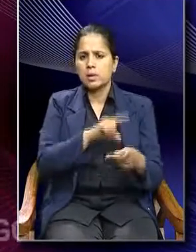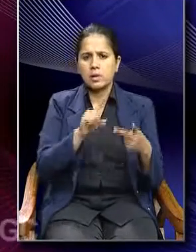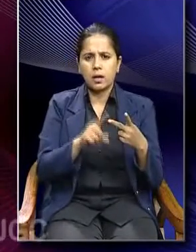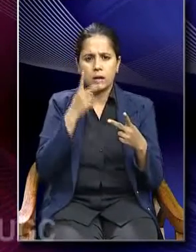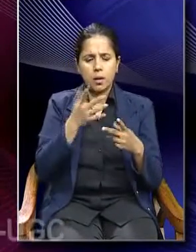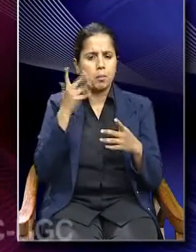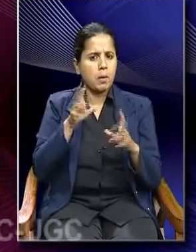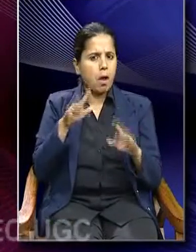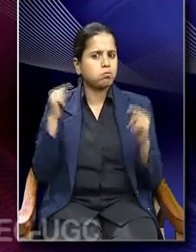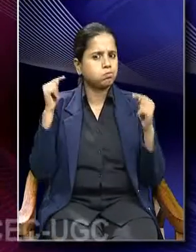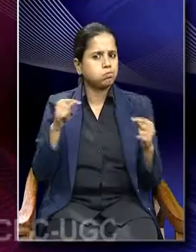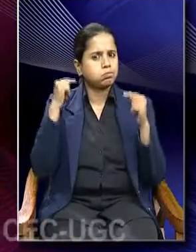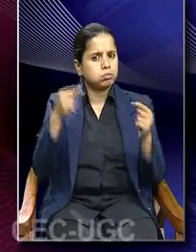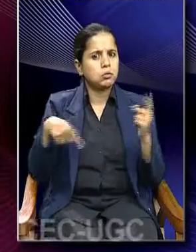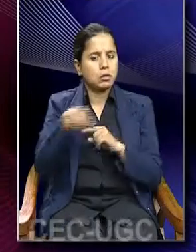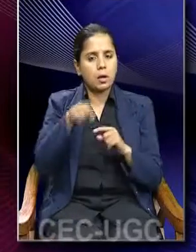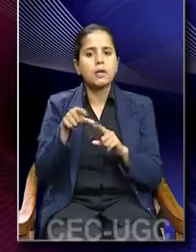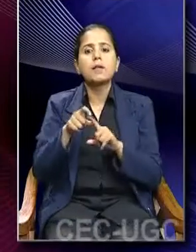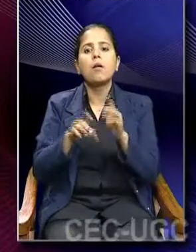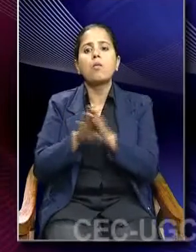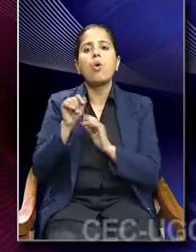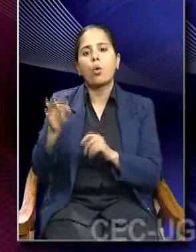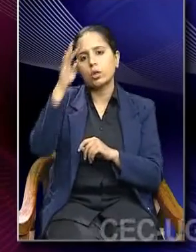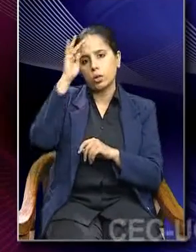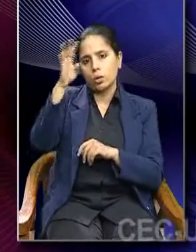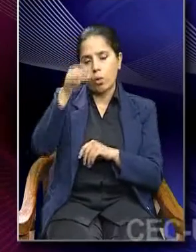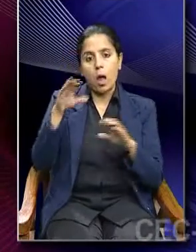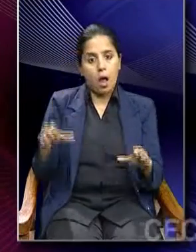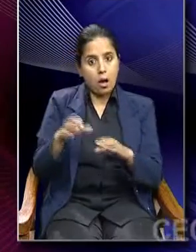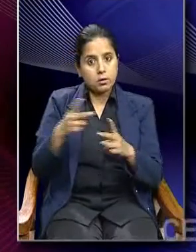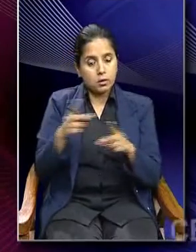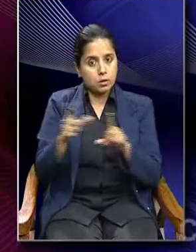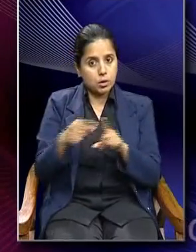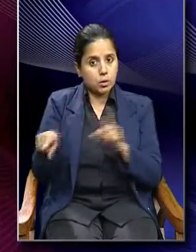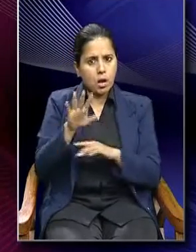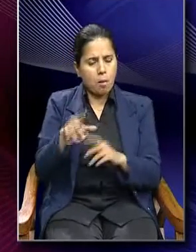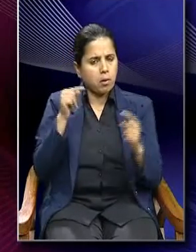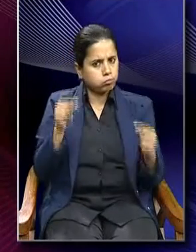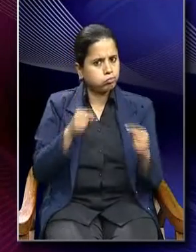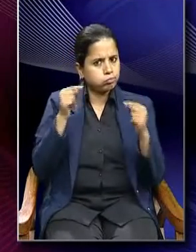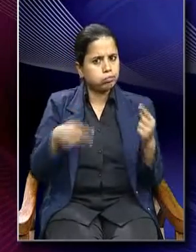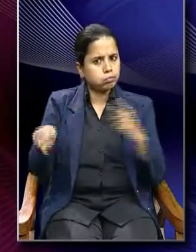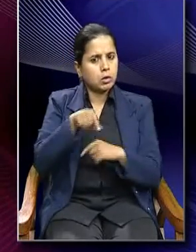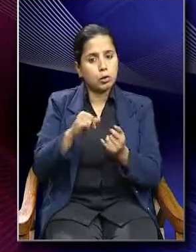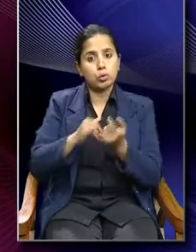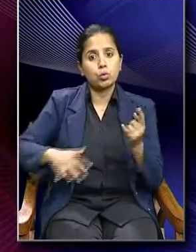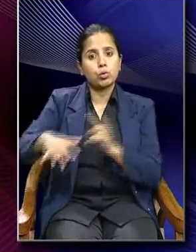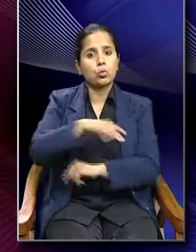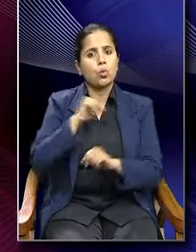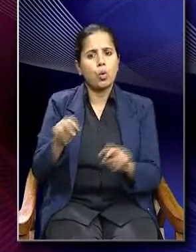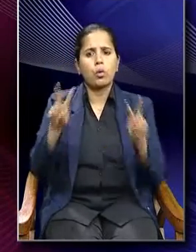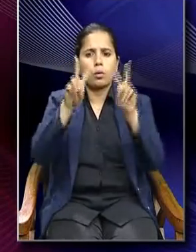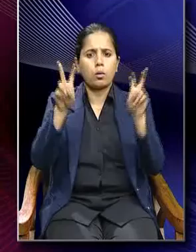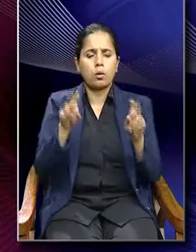an argument is that when he develops his theory of action, he is arguing that social phenomena must